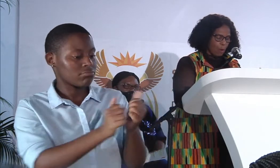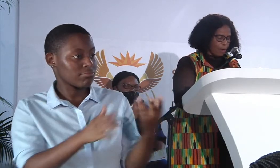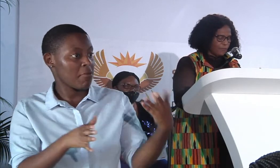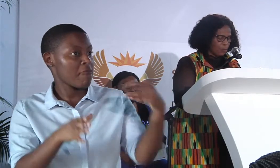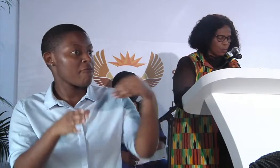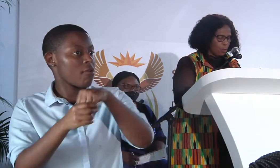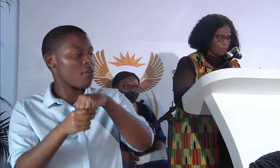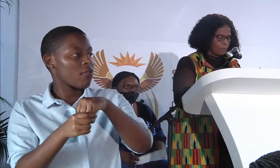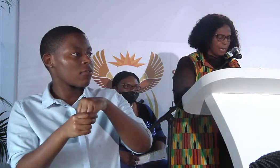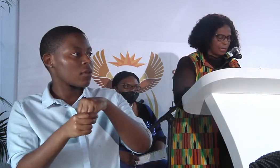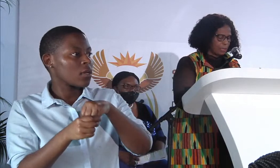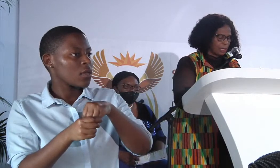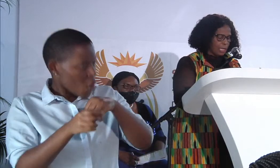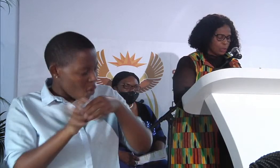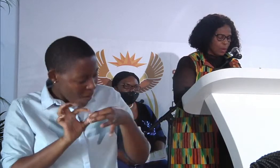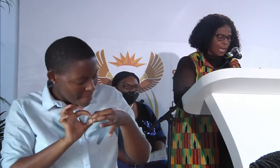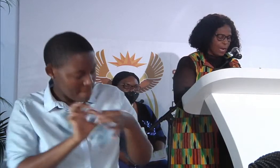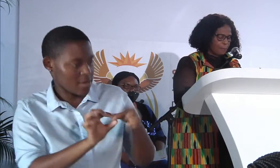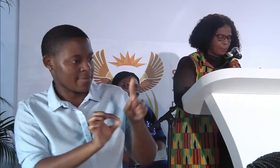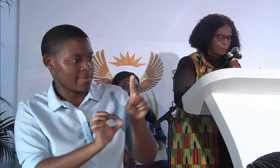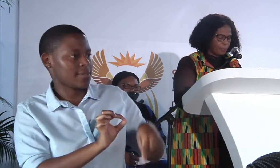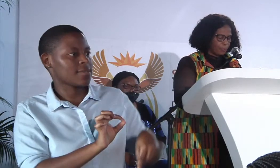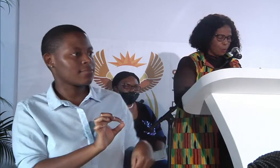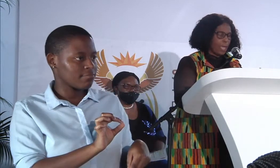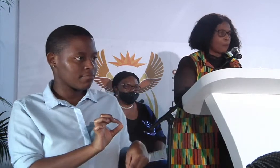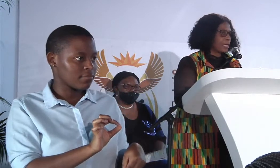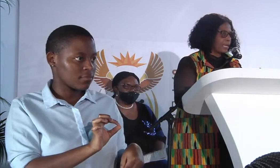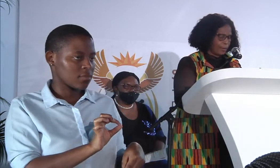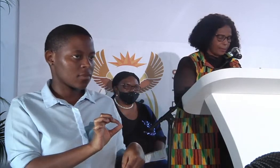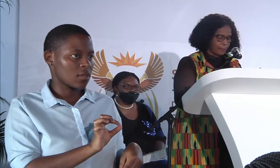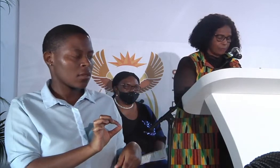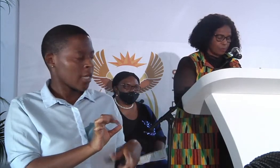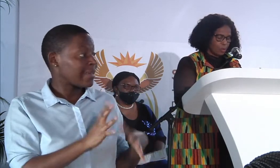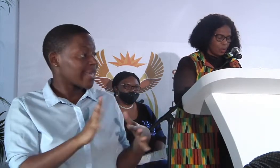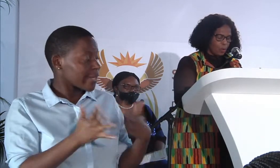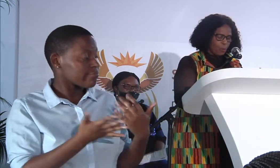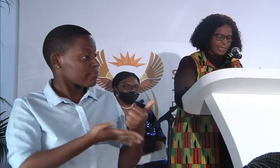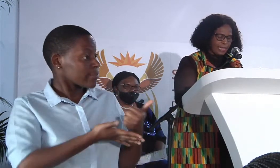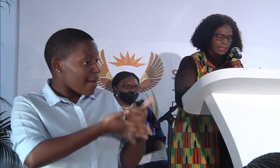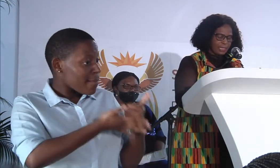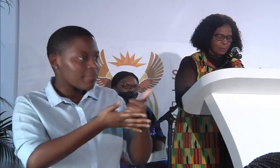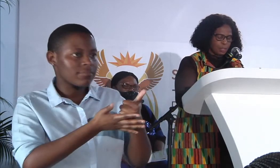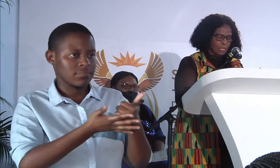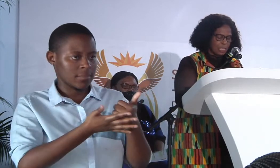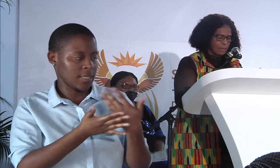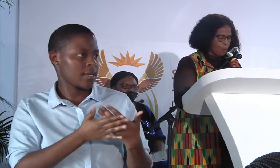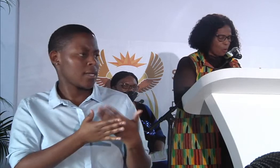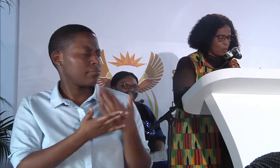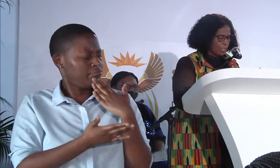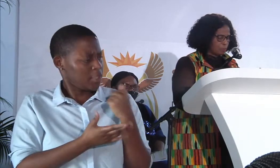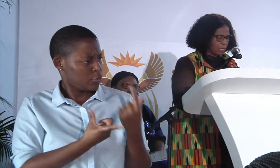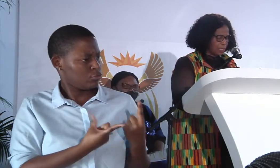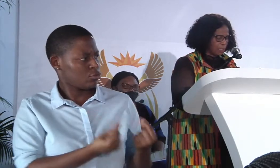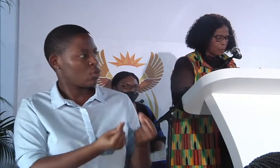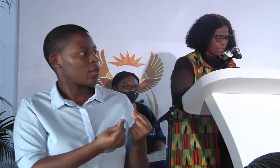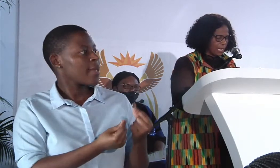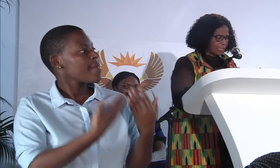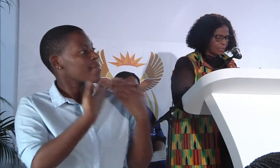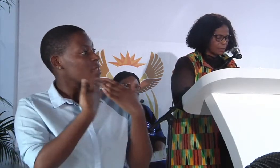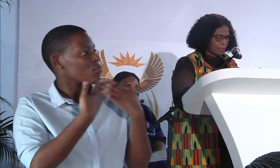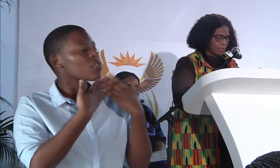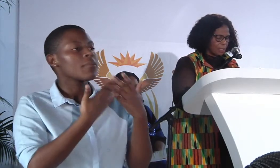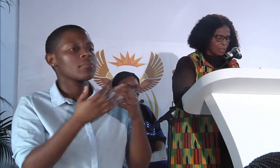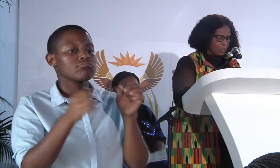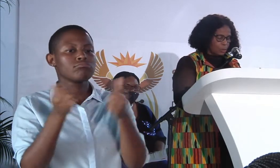our full commitment to help where we can. We thank the Deputy Minister for always being with